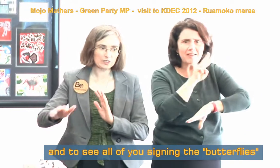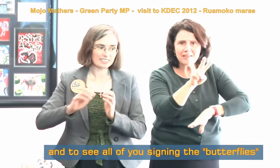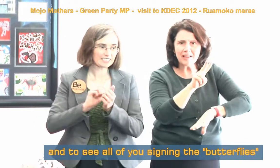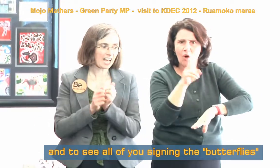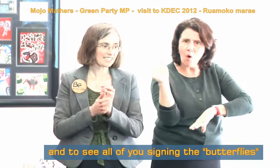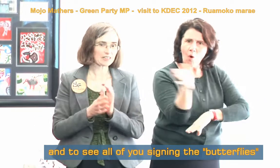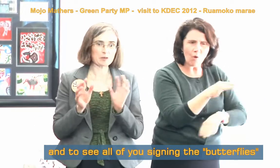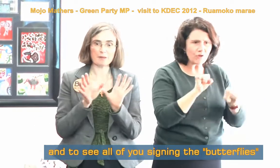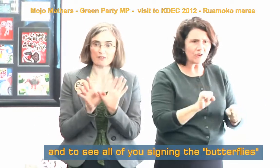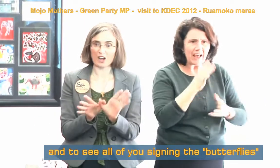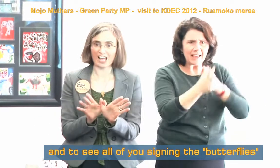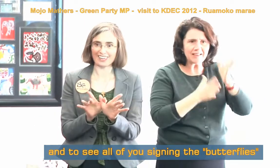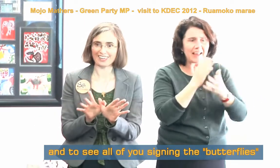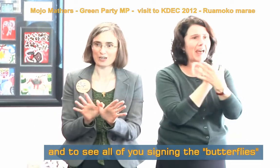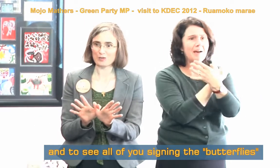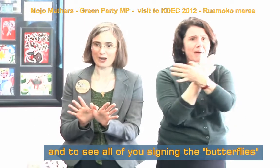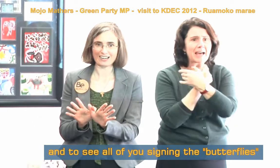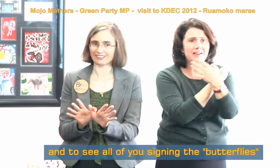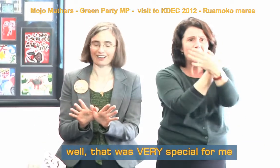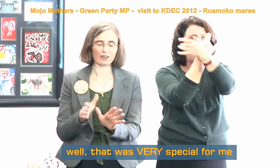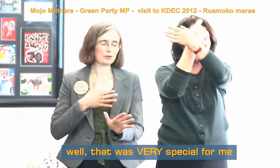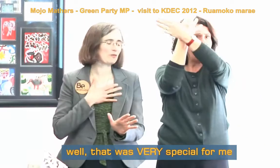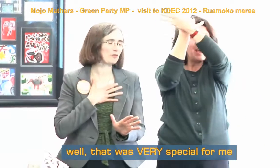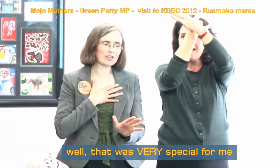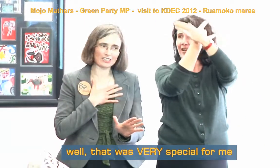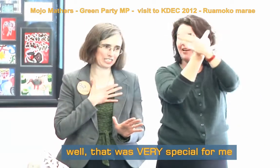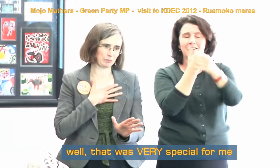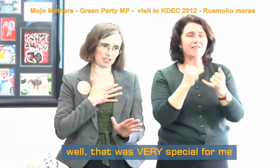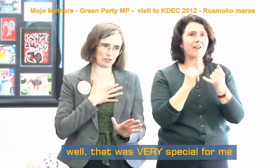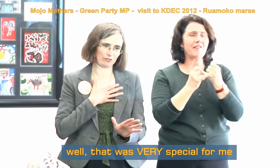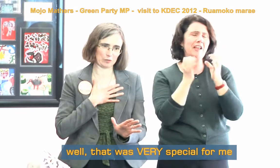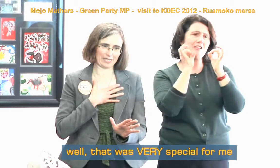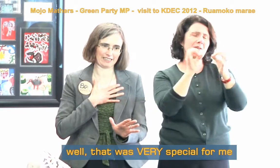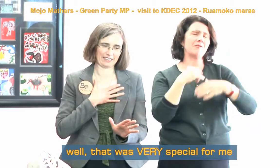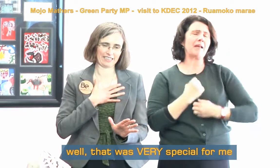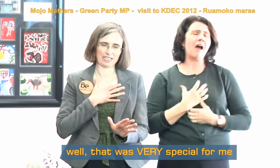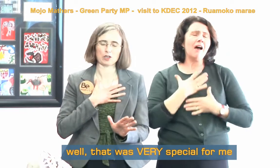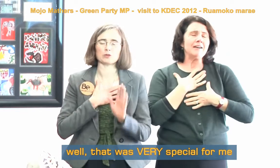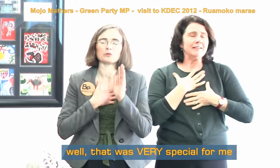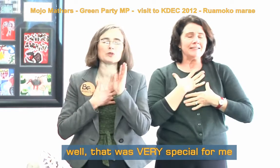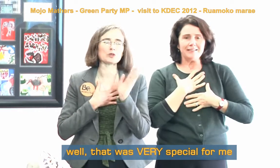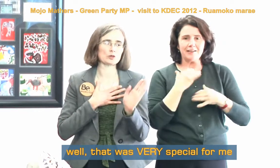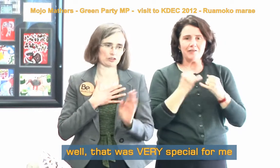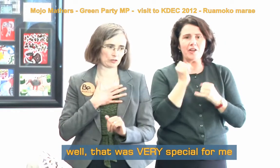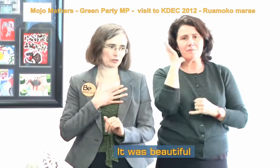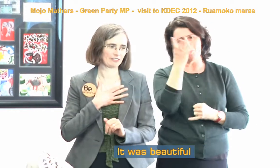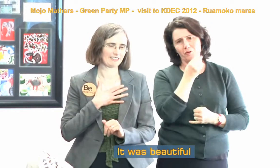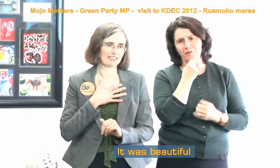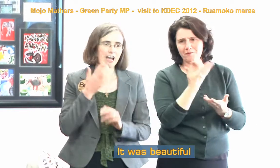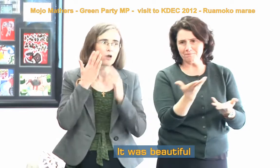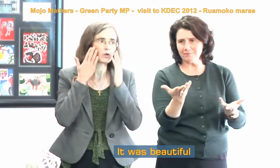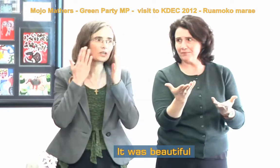you signing the butterfly Raiyata is very special for me. It is beautiful.